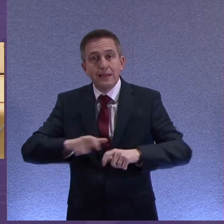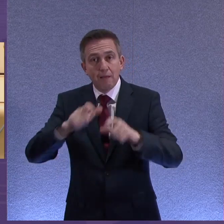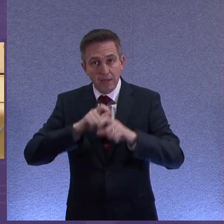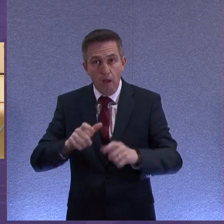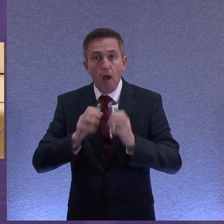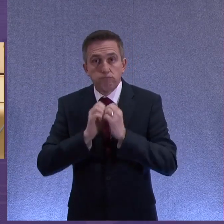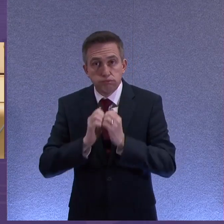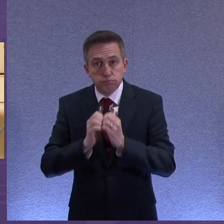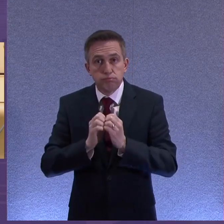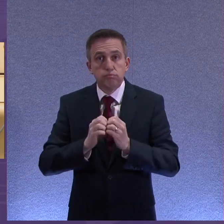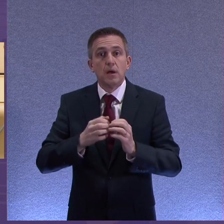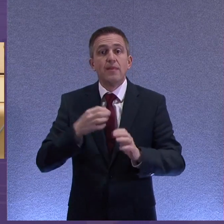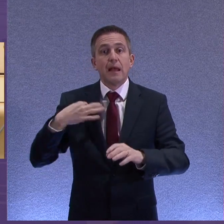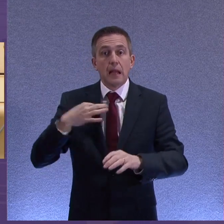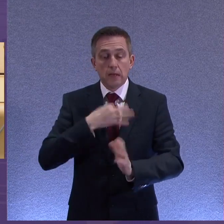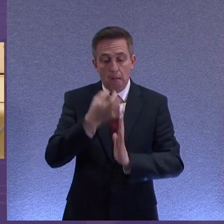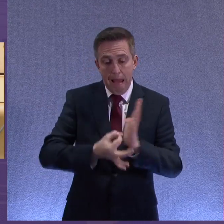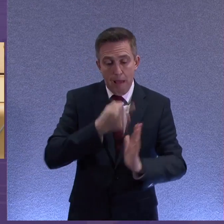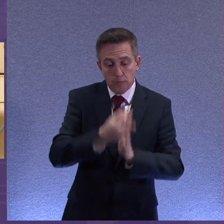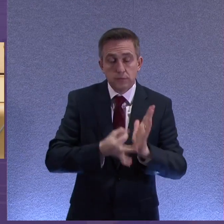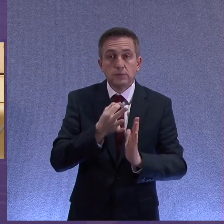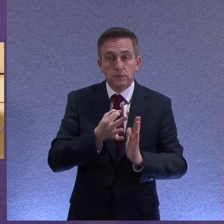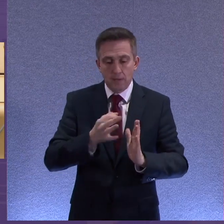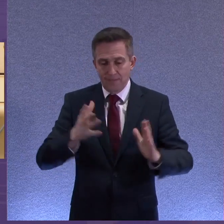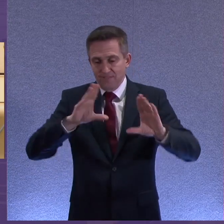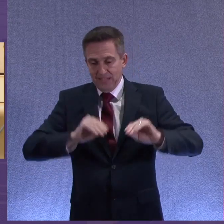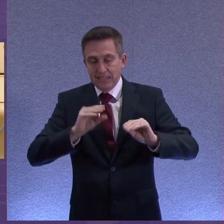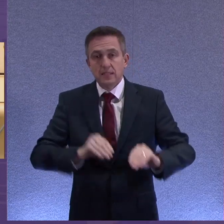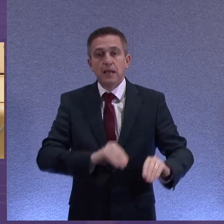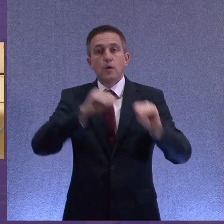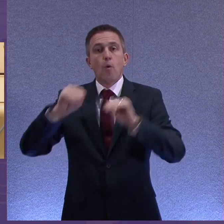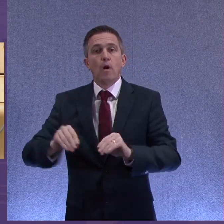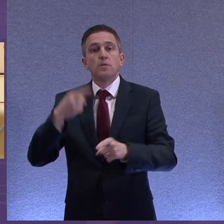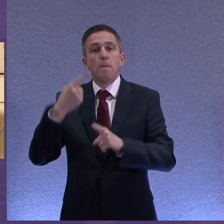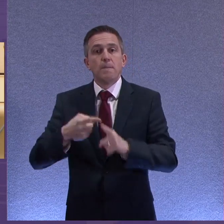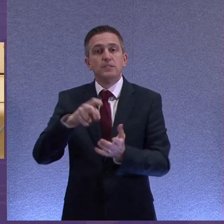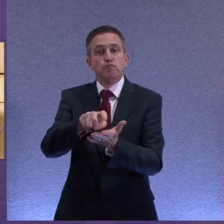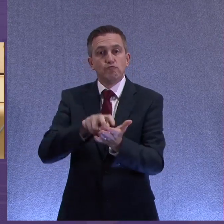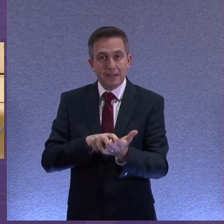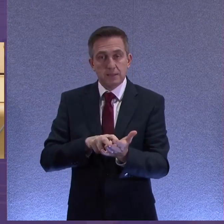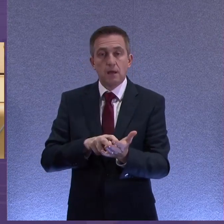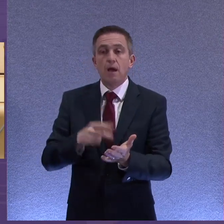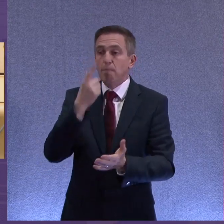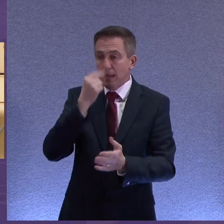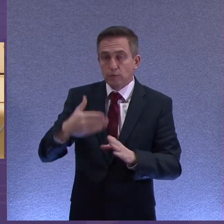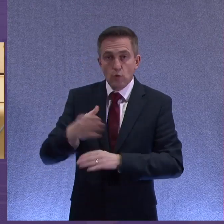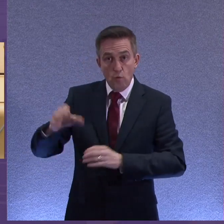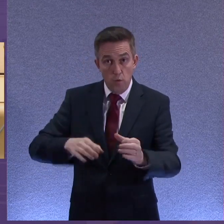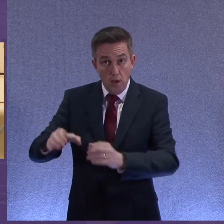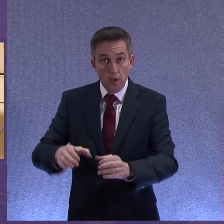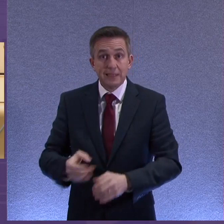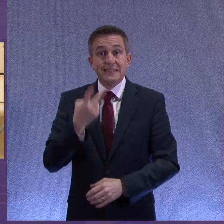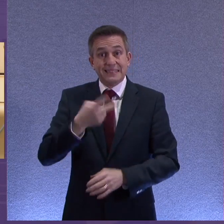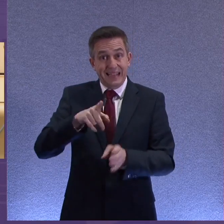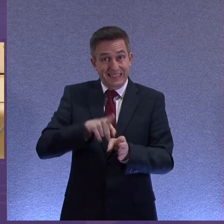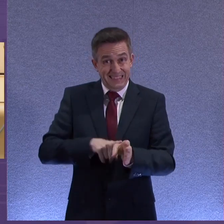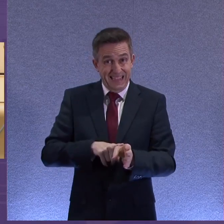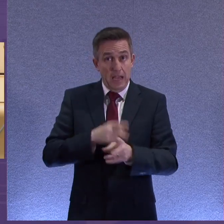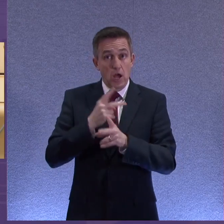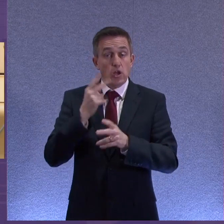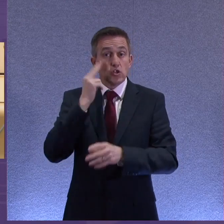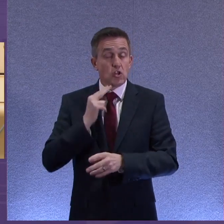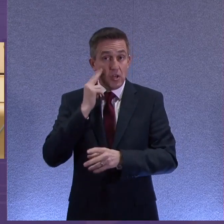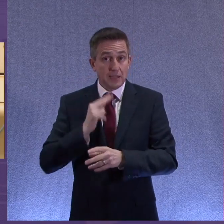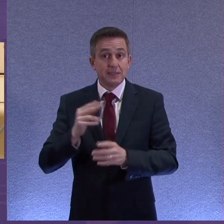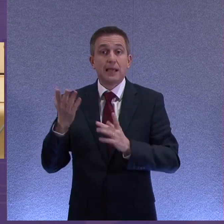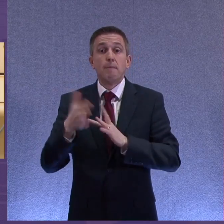and then will be able to go onto the emergency register and be deployed in the workforce. Second year nursing and midwifery students